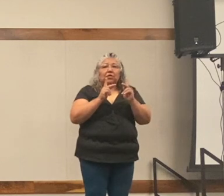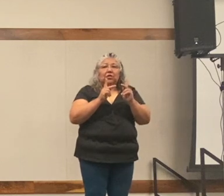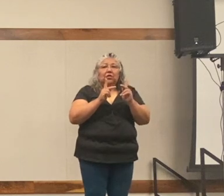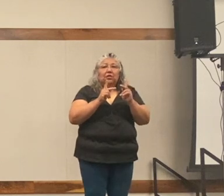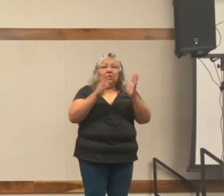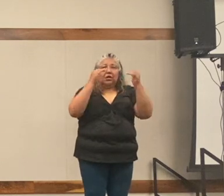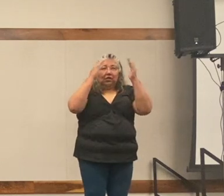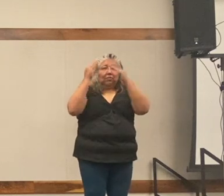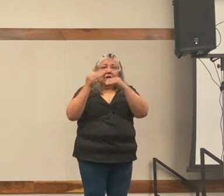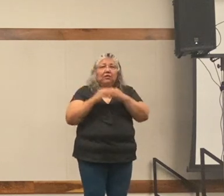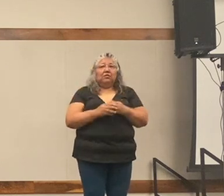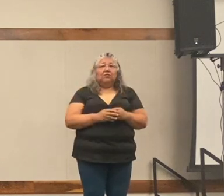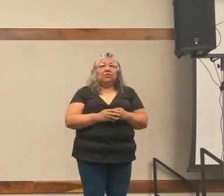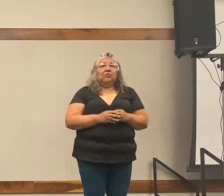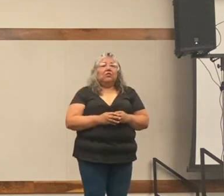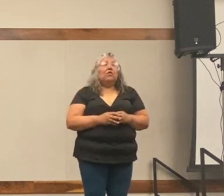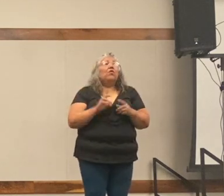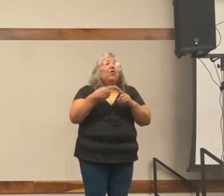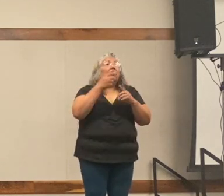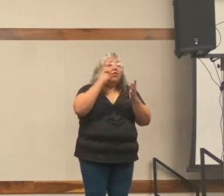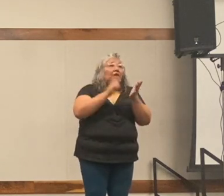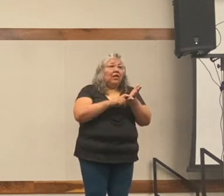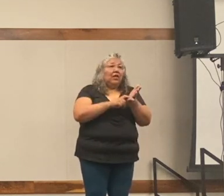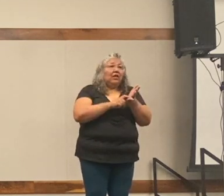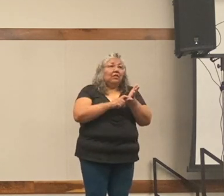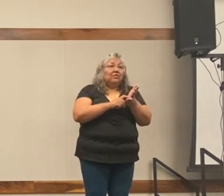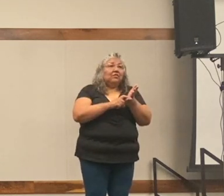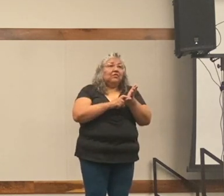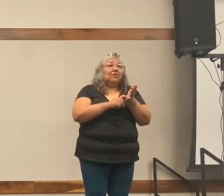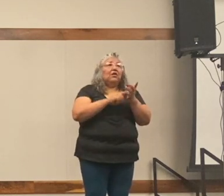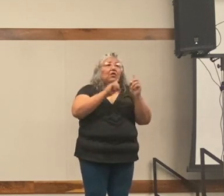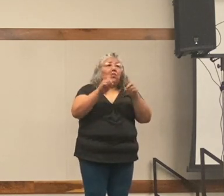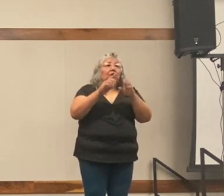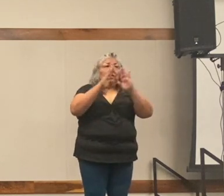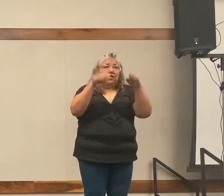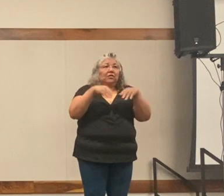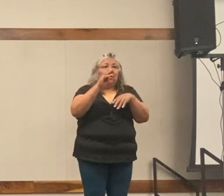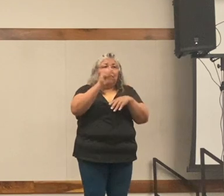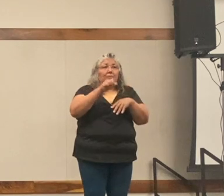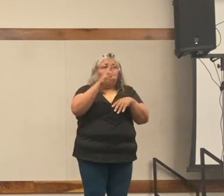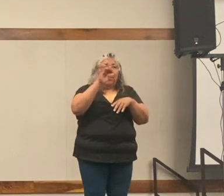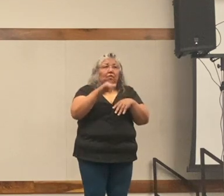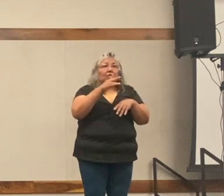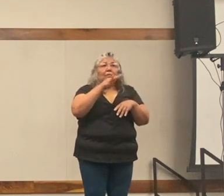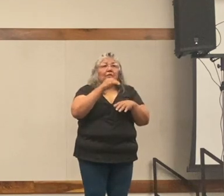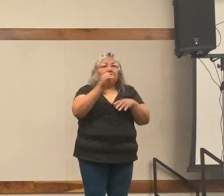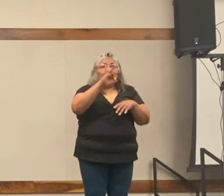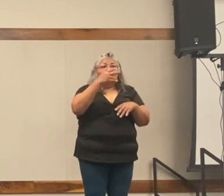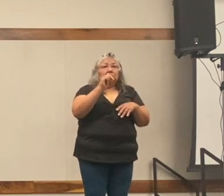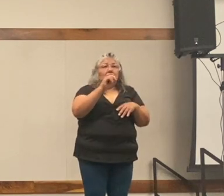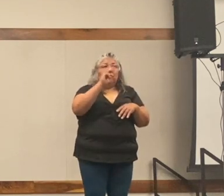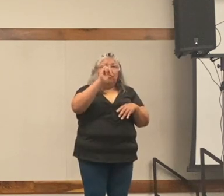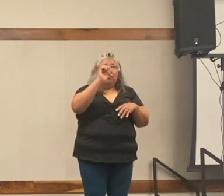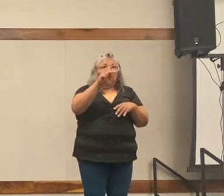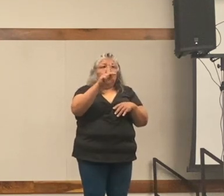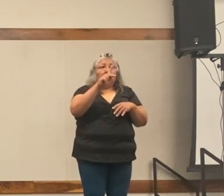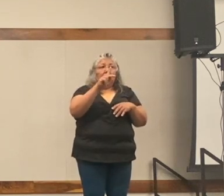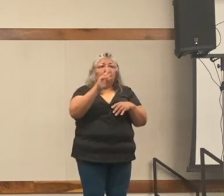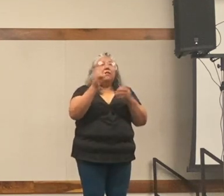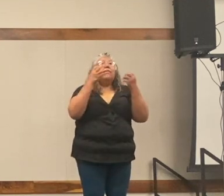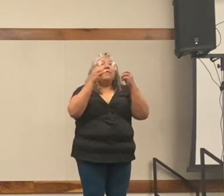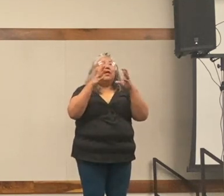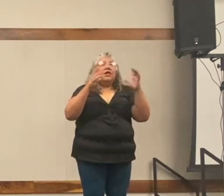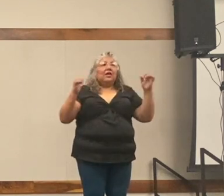all the Jewish people expected." As soon as he realized this, he went to the house of Mary, the mother of John Mark, where many